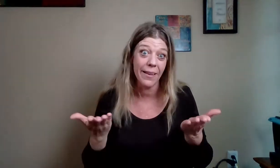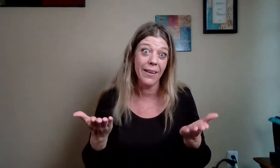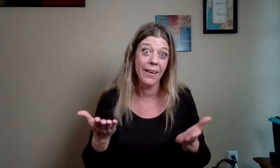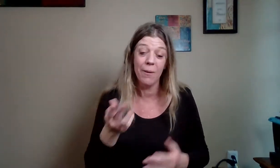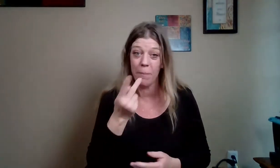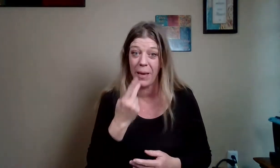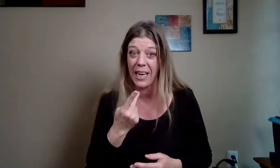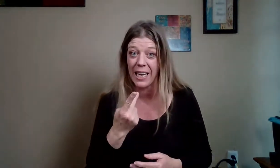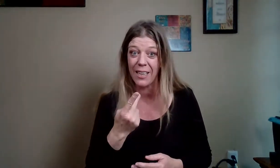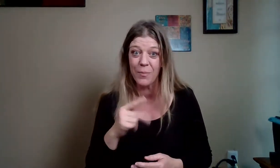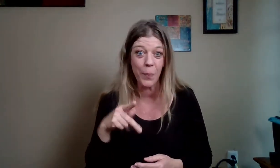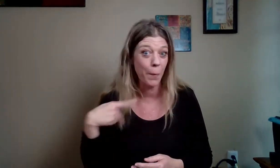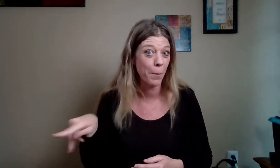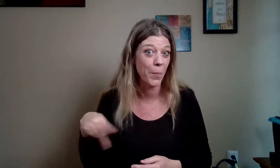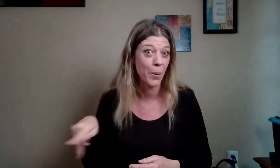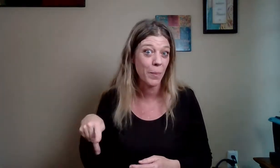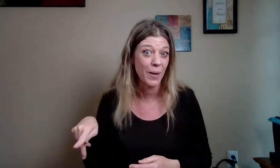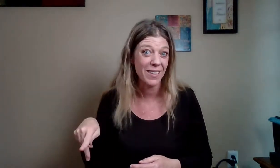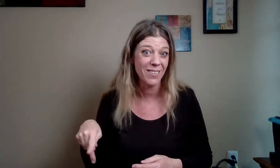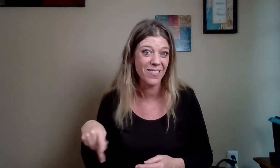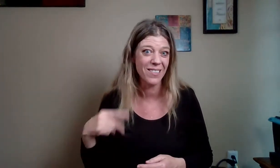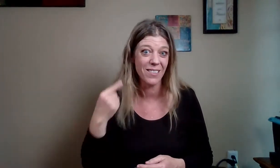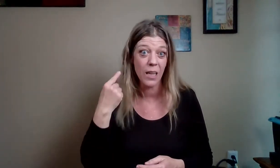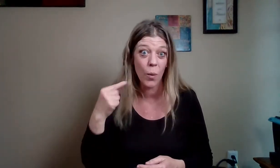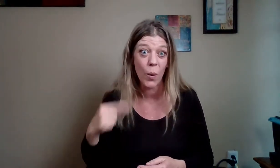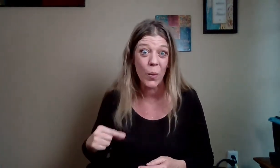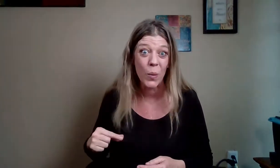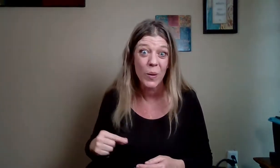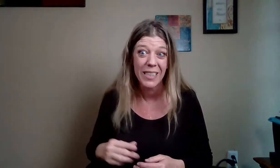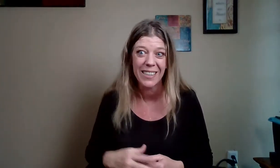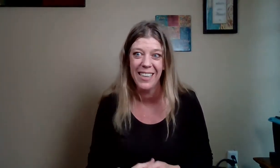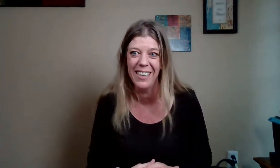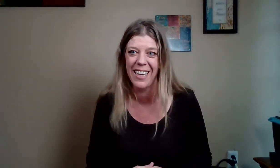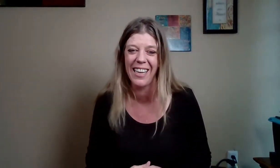Well, pink, purple, gold.